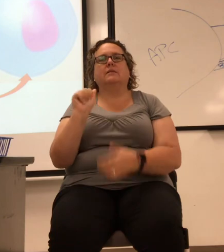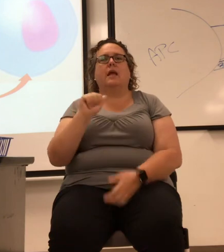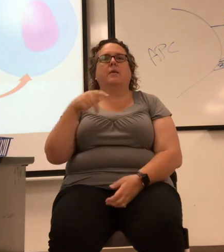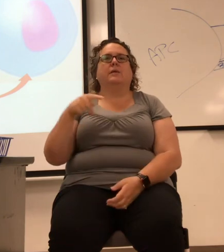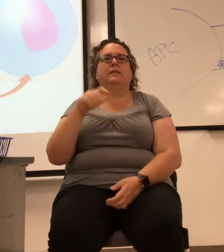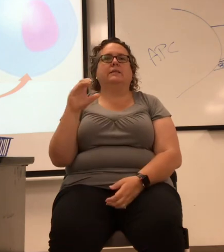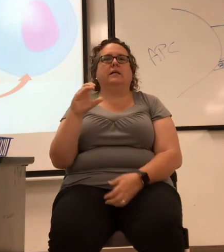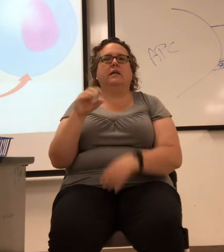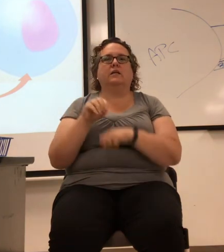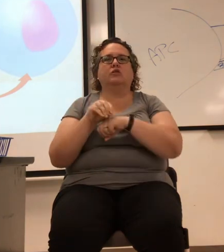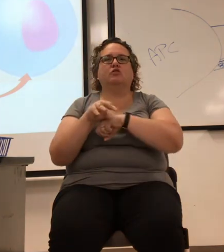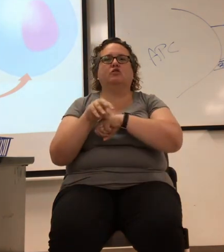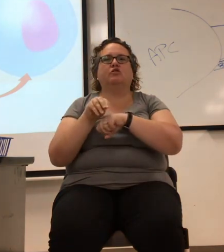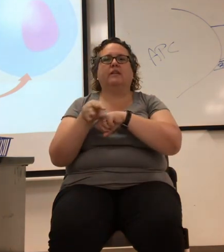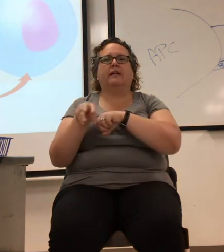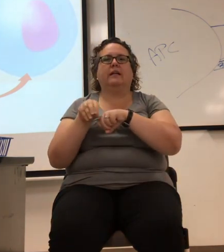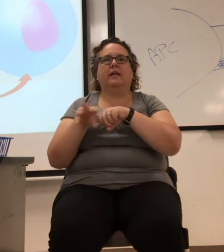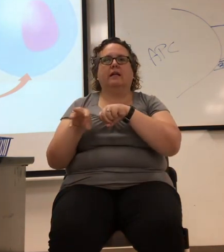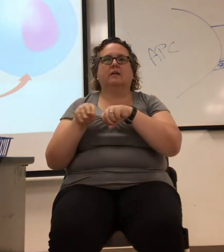is secreting